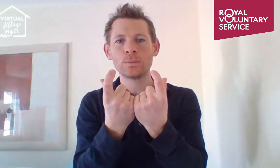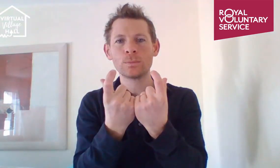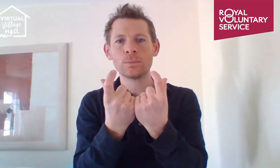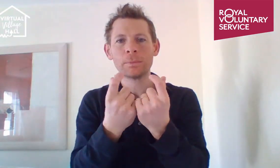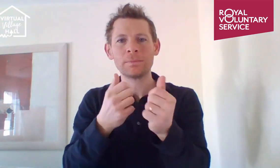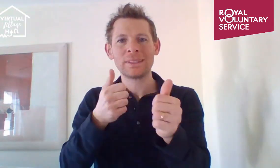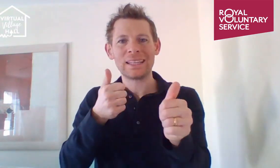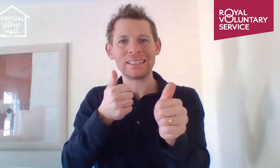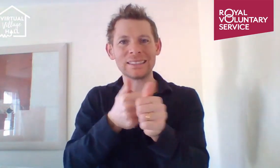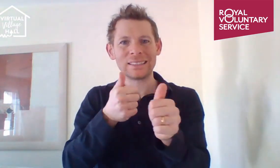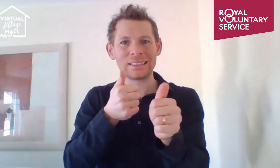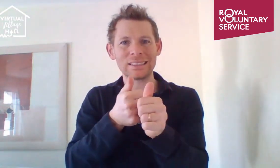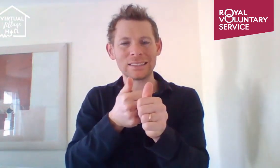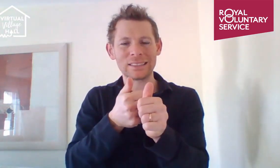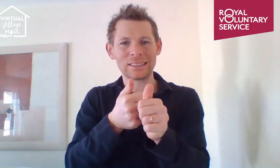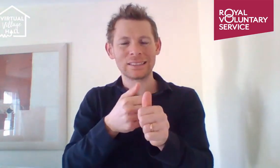Classroom assistant.